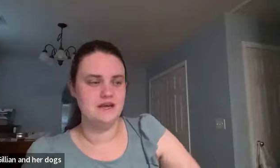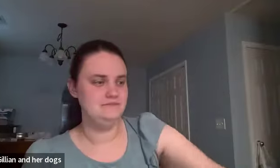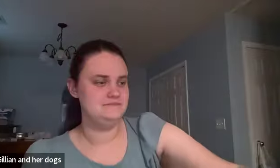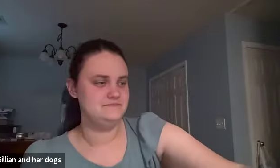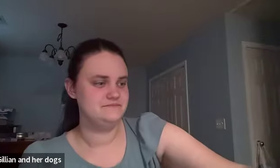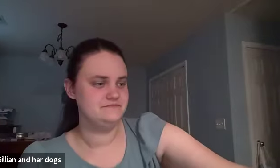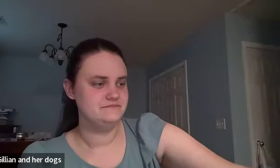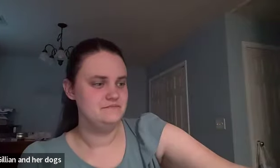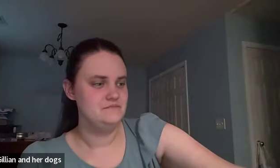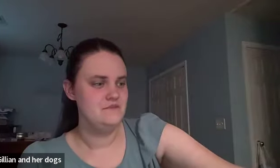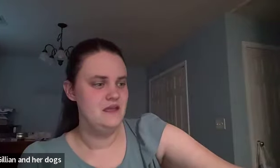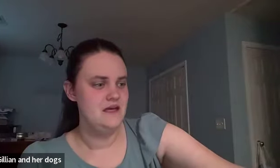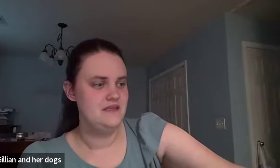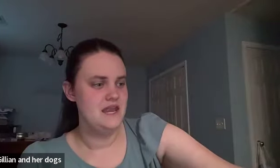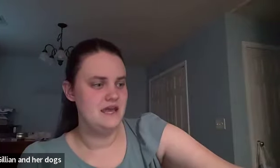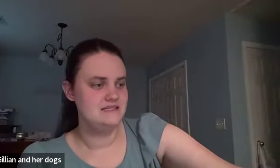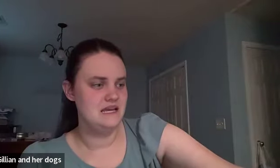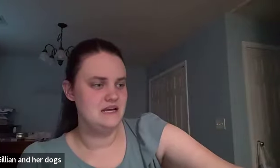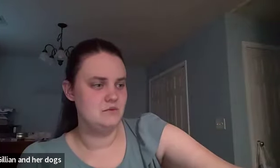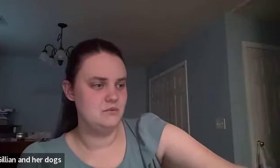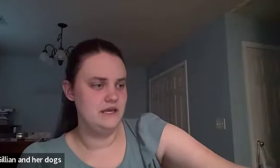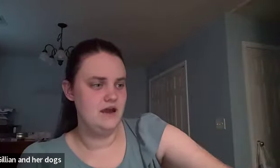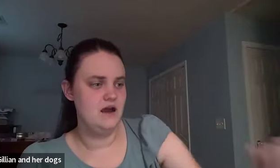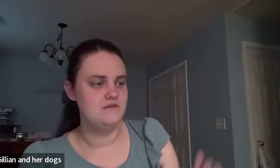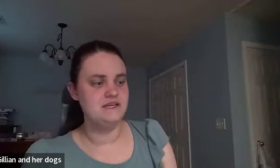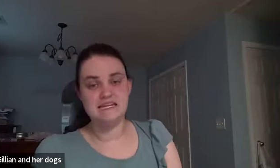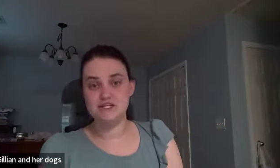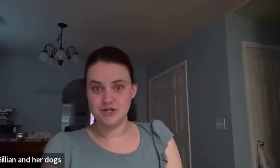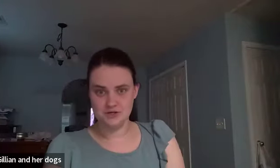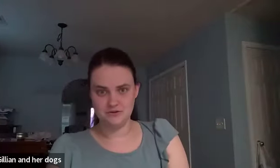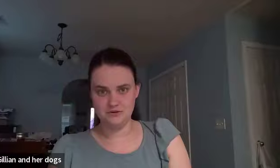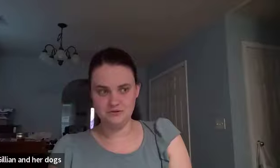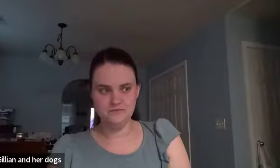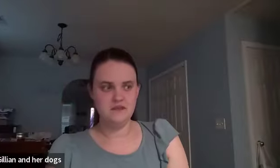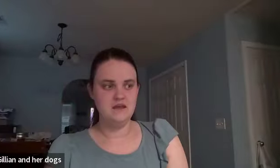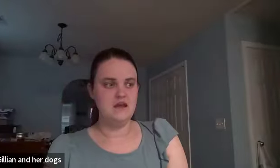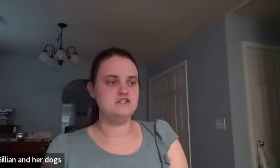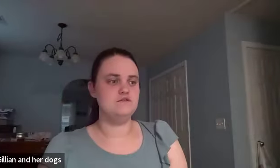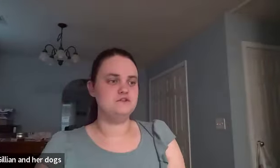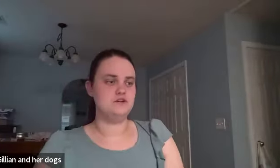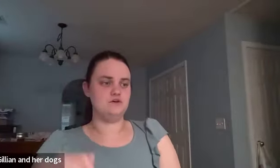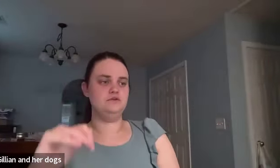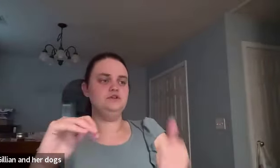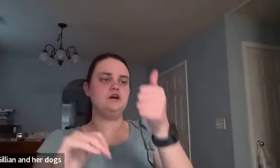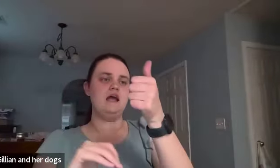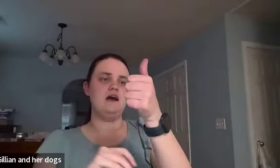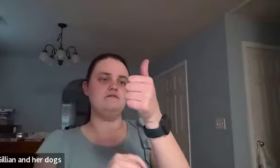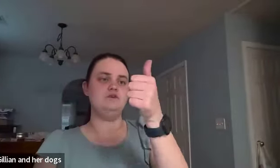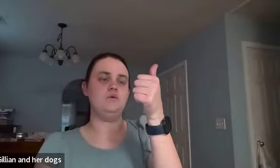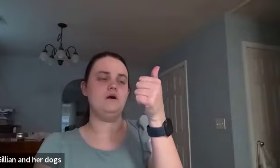Okay. The next animal we have is a turtle. And so for turtle, you're going to have